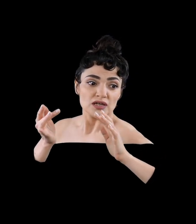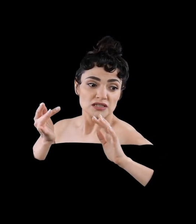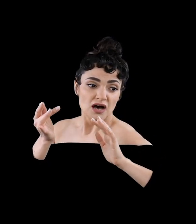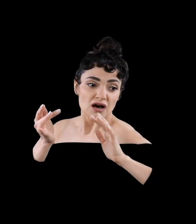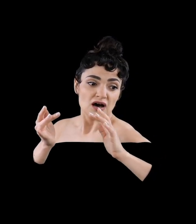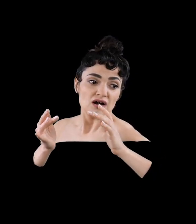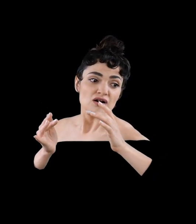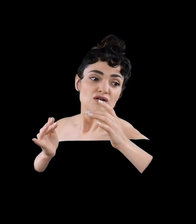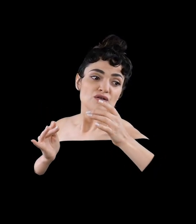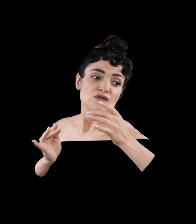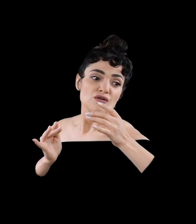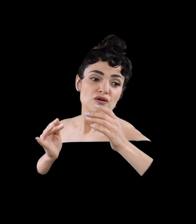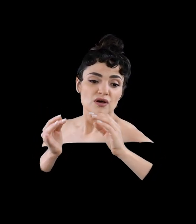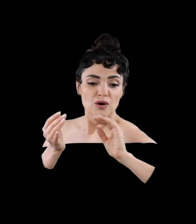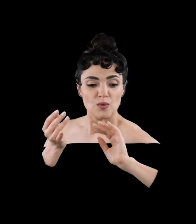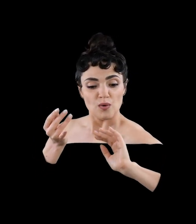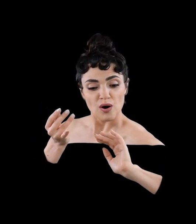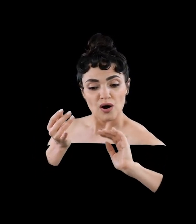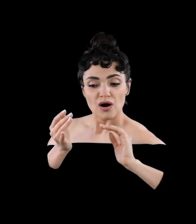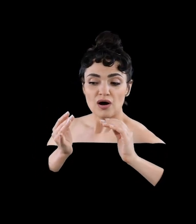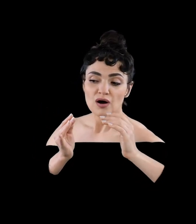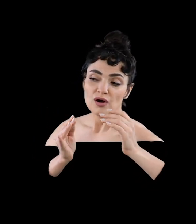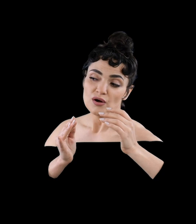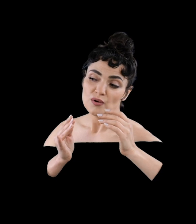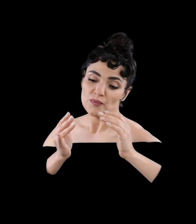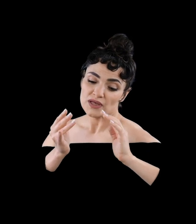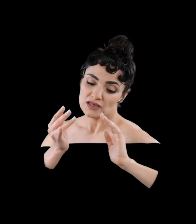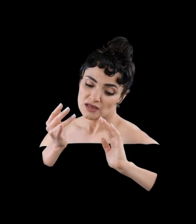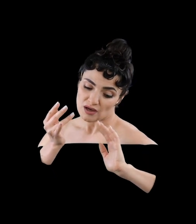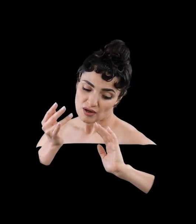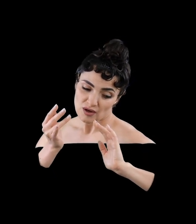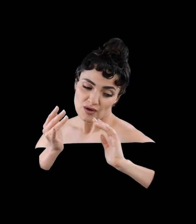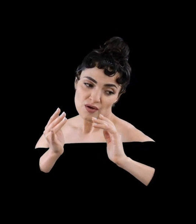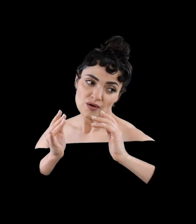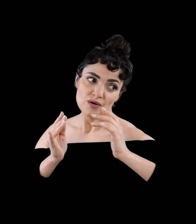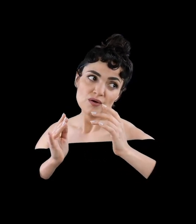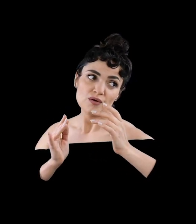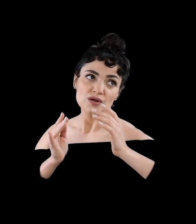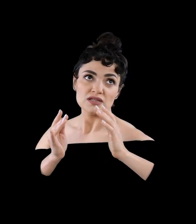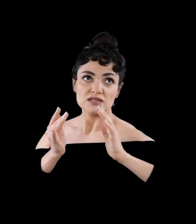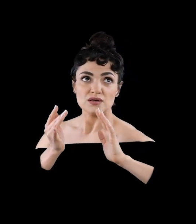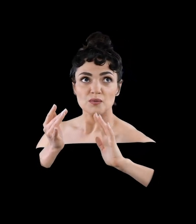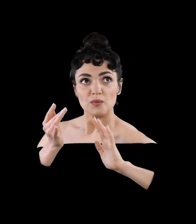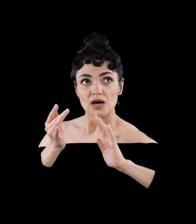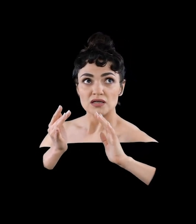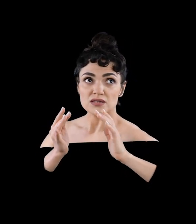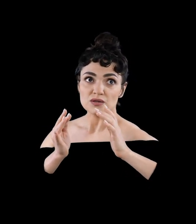harder Warming her is impossible